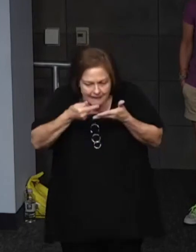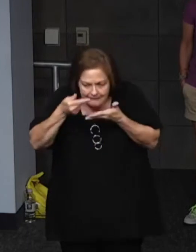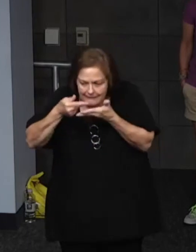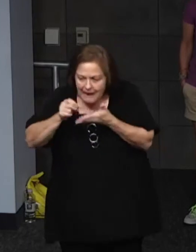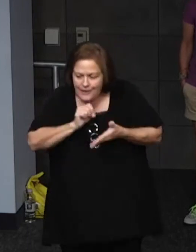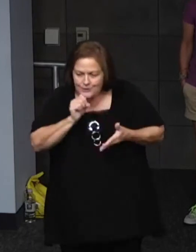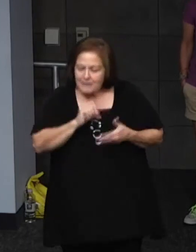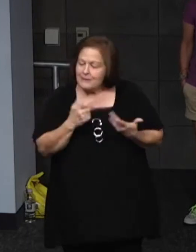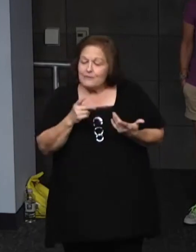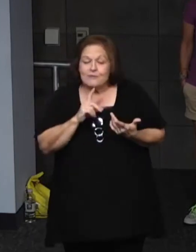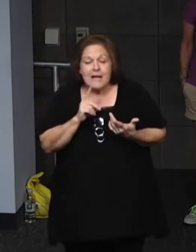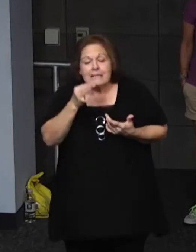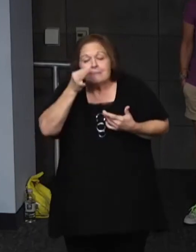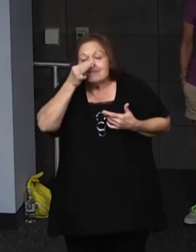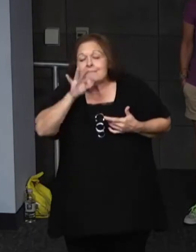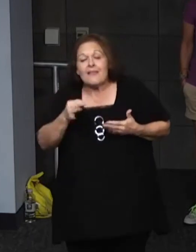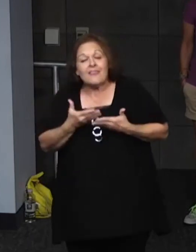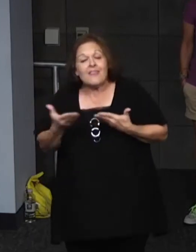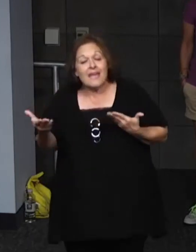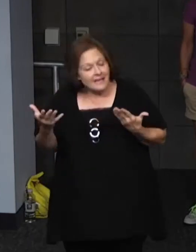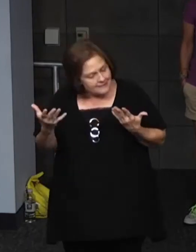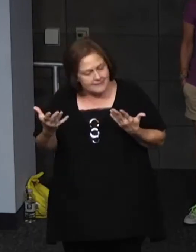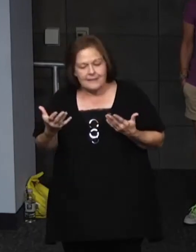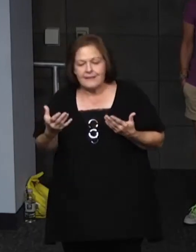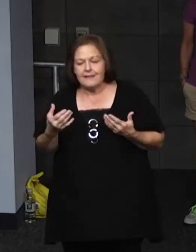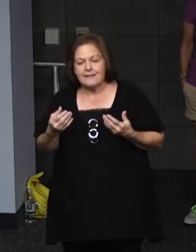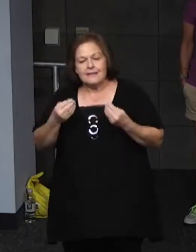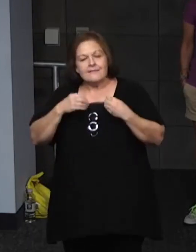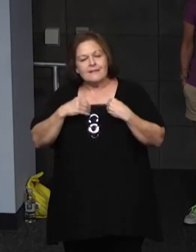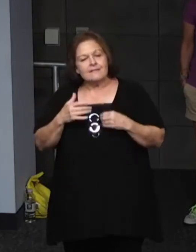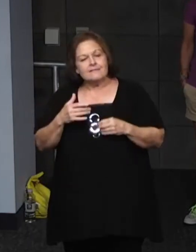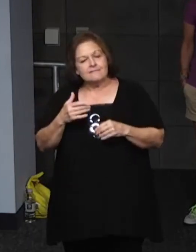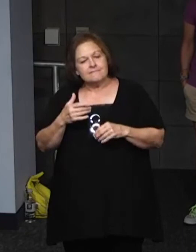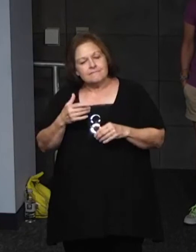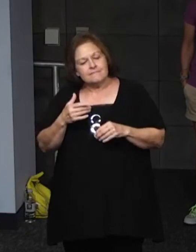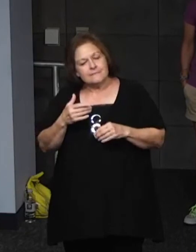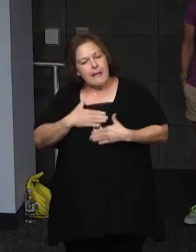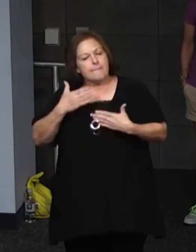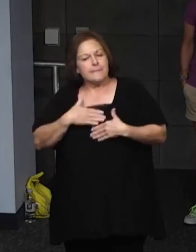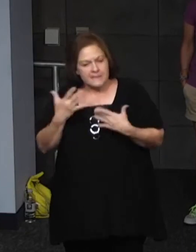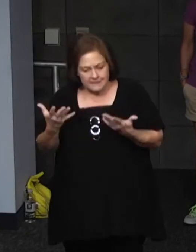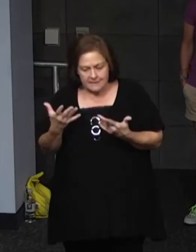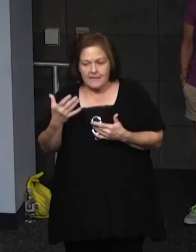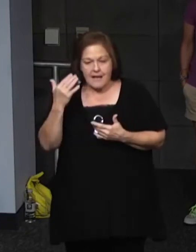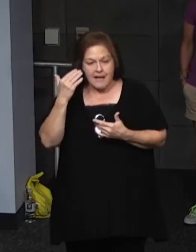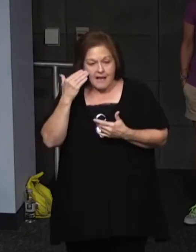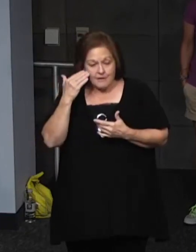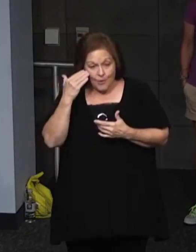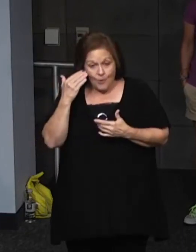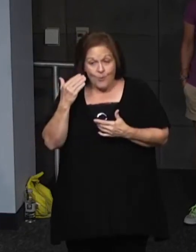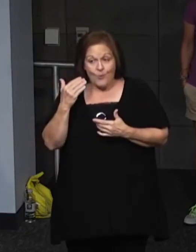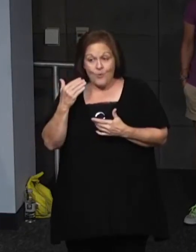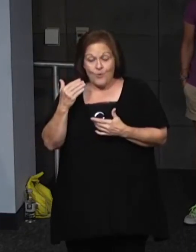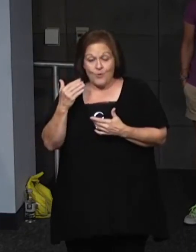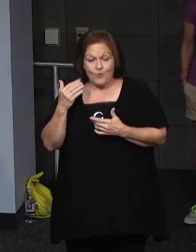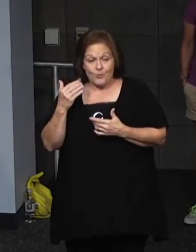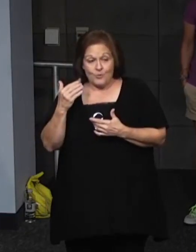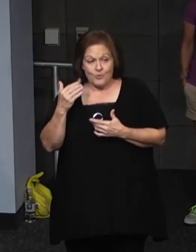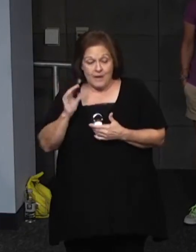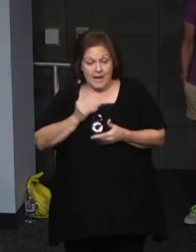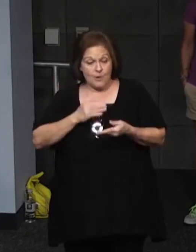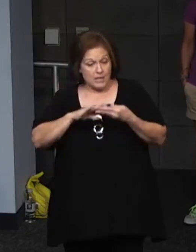the small things in life that really give you strength and make you happy. And please, I know everybody,